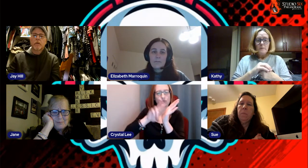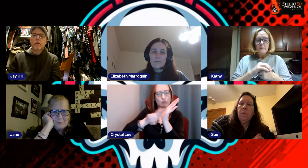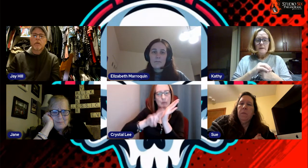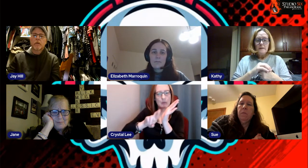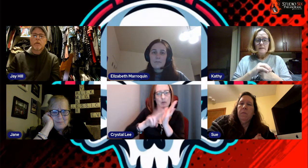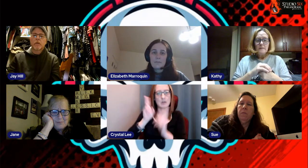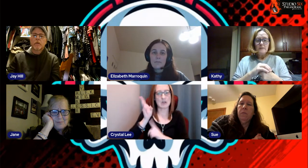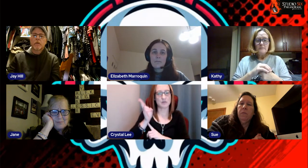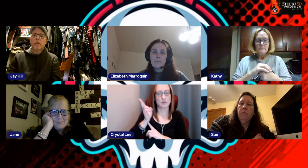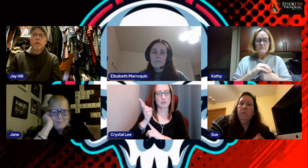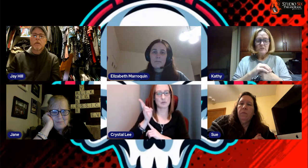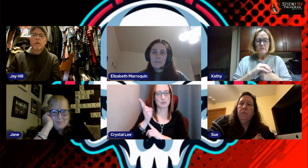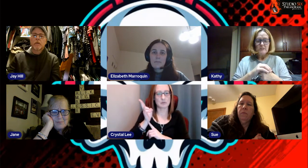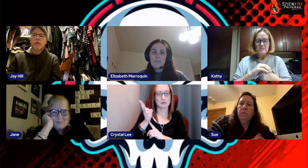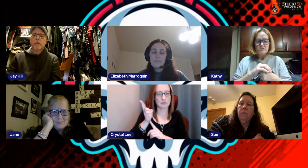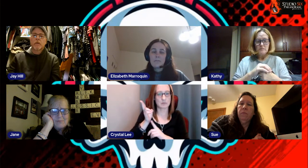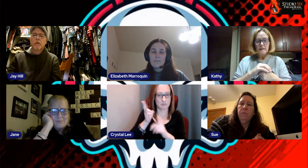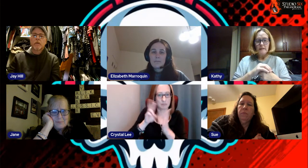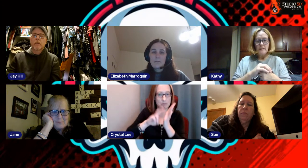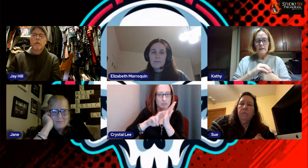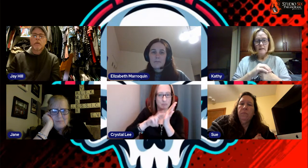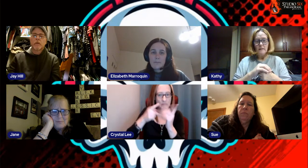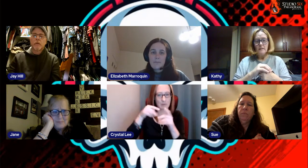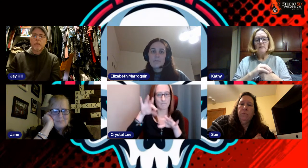So we can